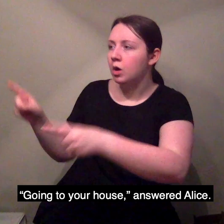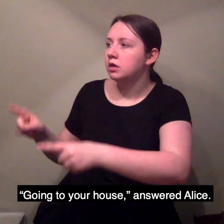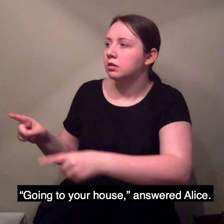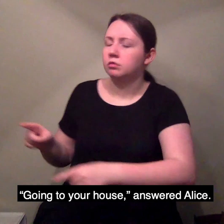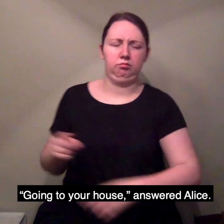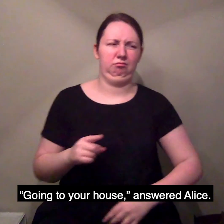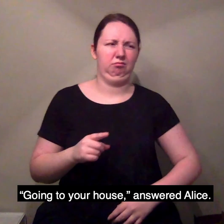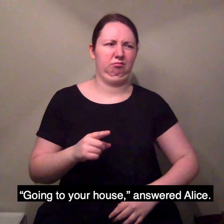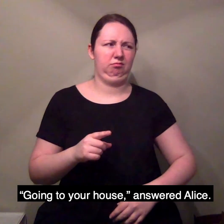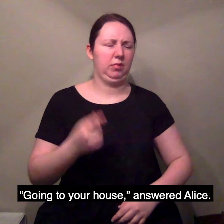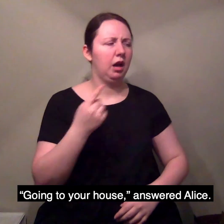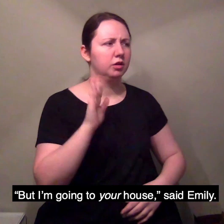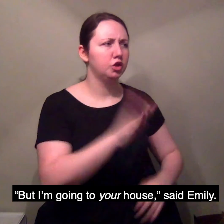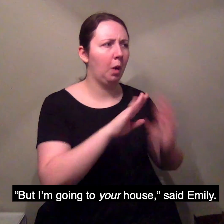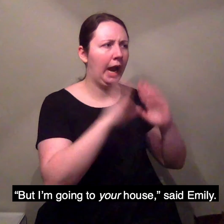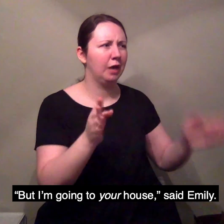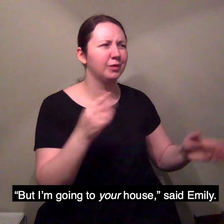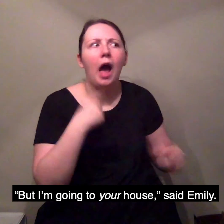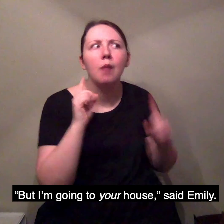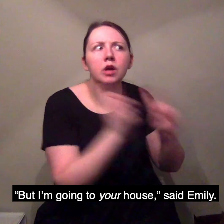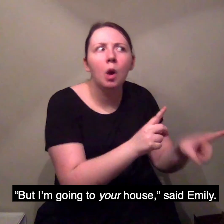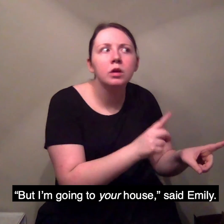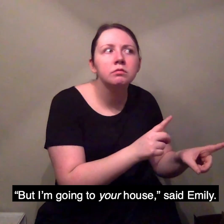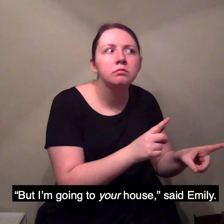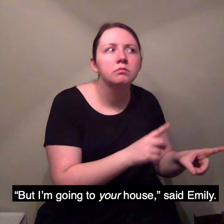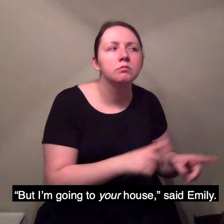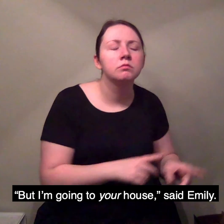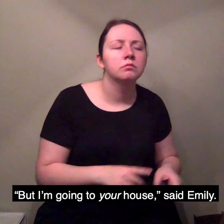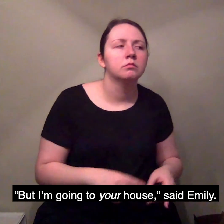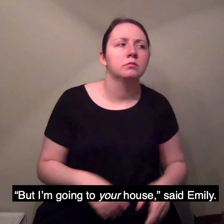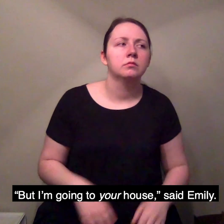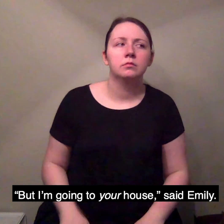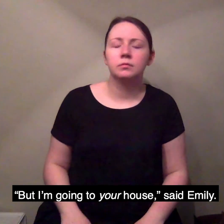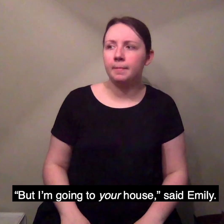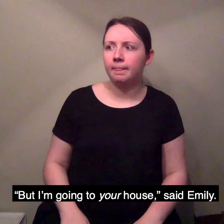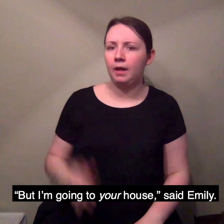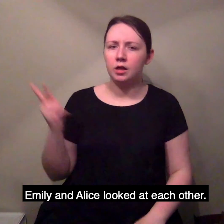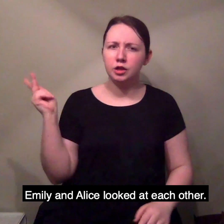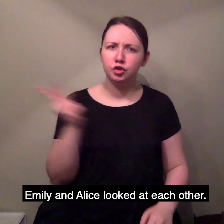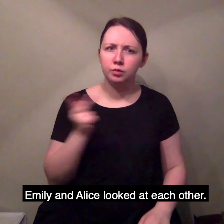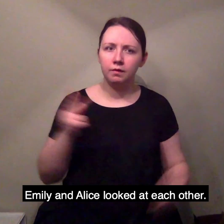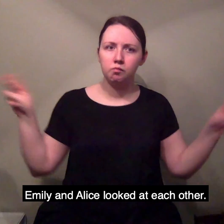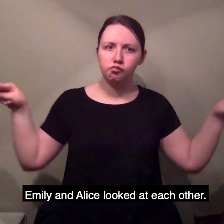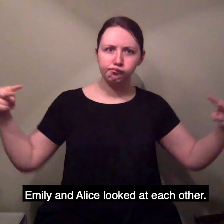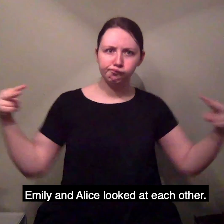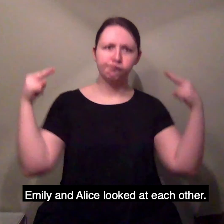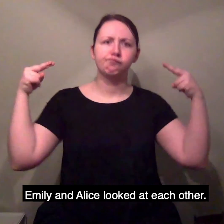answered Alice. But I'm going to your house, said Emily. Emily and Alice looked at each other.